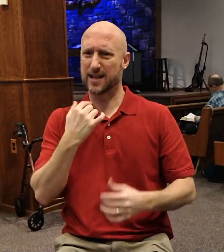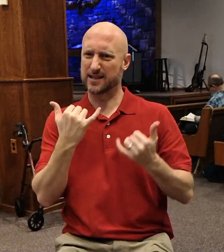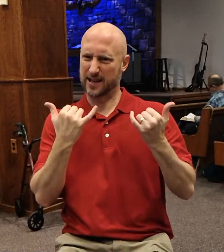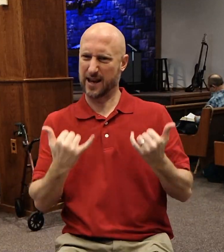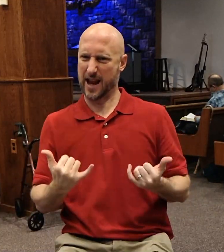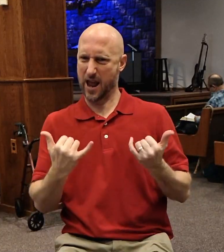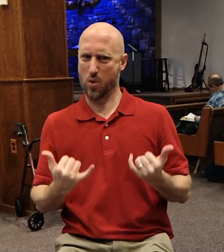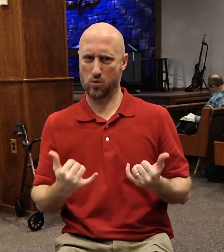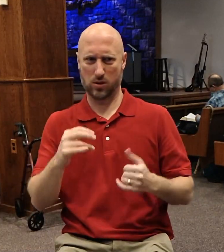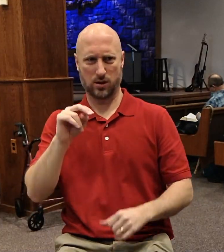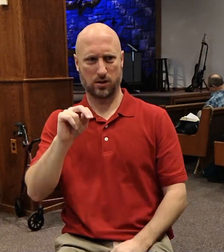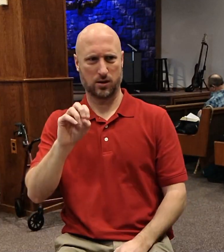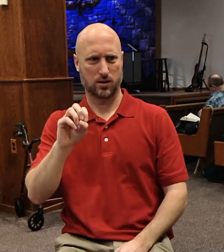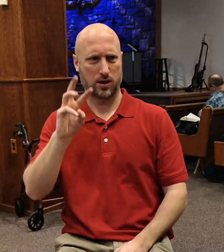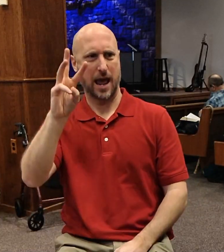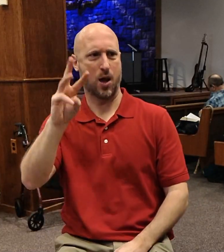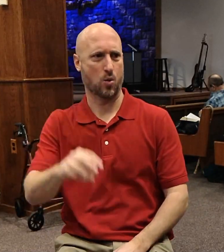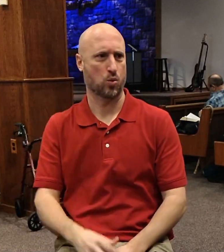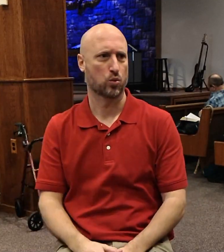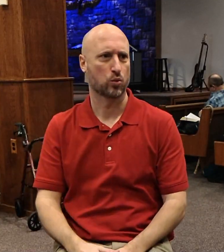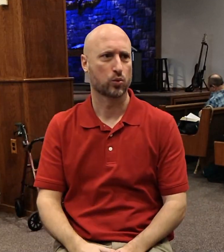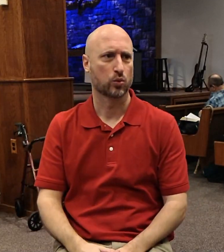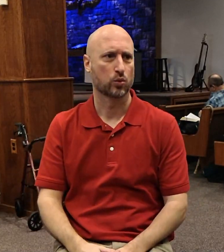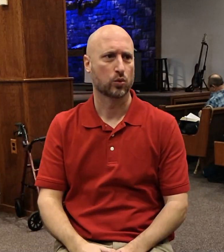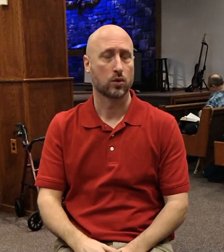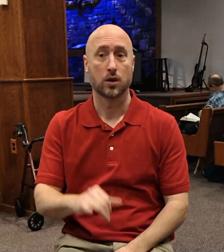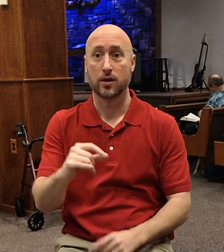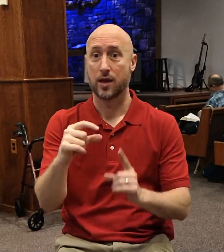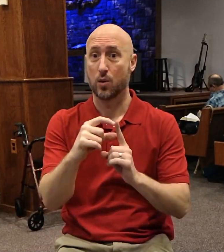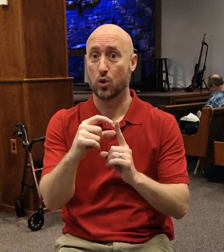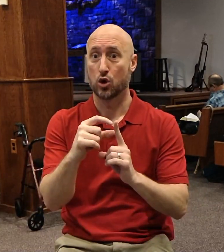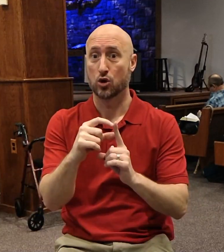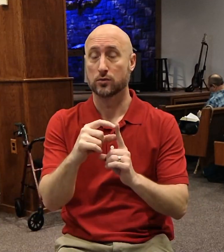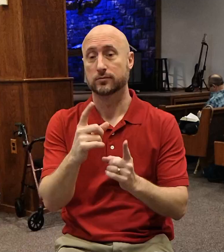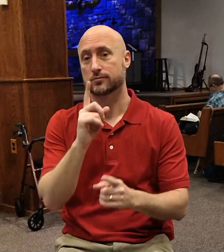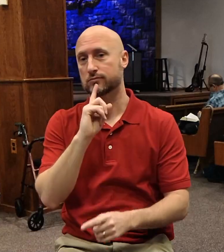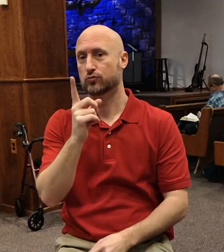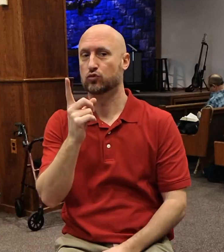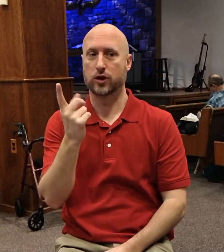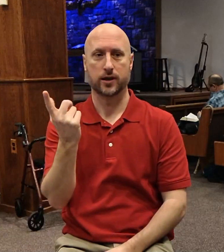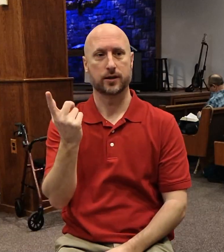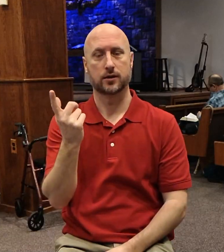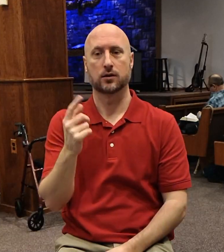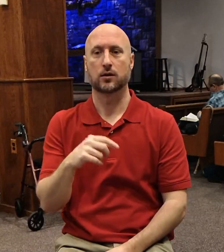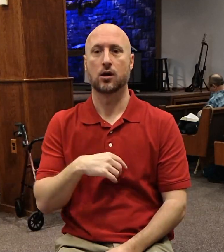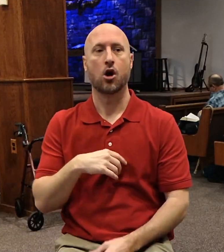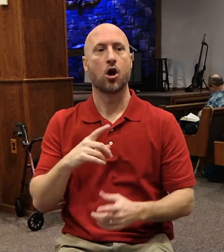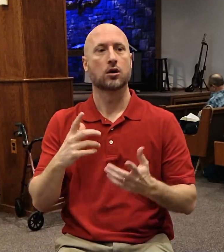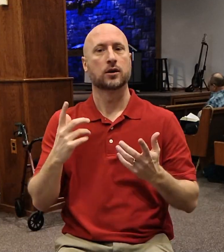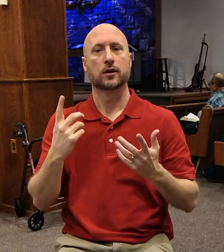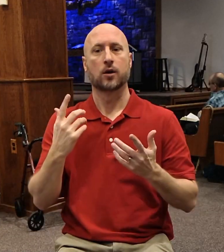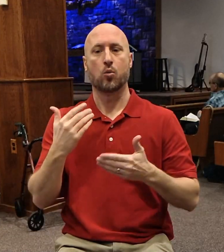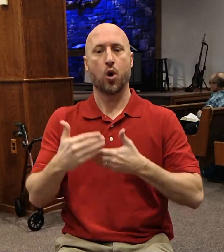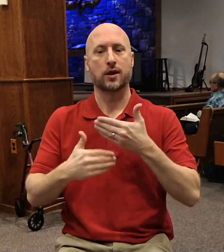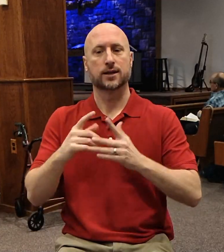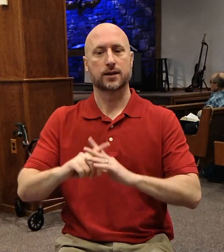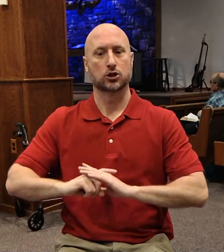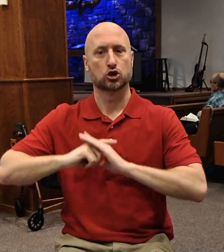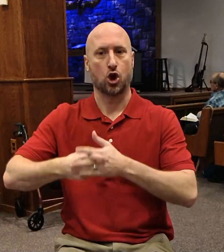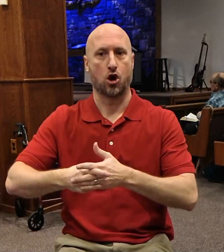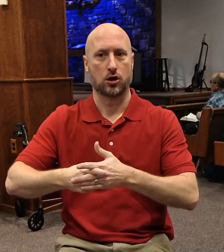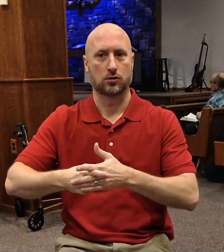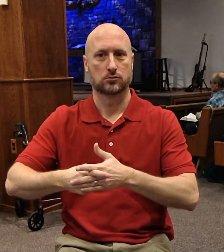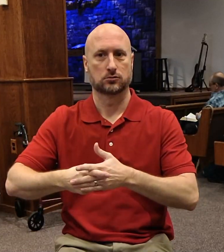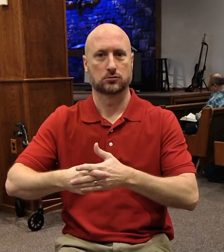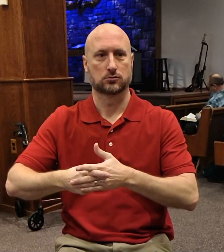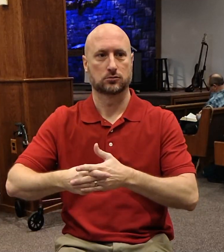interesting. Now. The idea is in that word, it's kind of something that's already begun. He's saying, the timing of it from